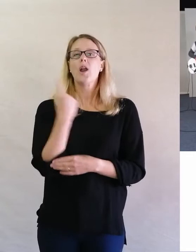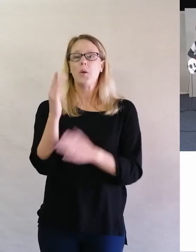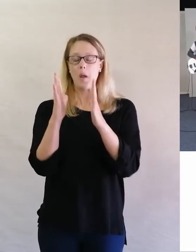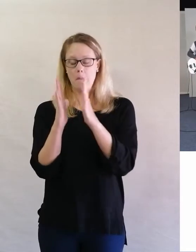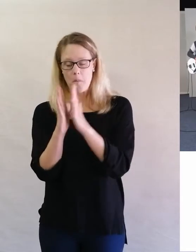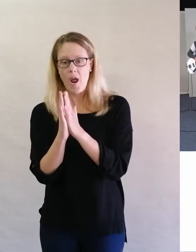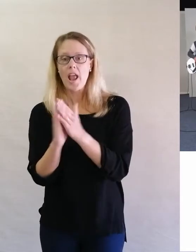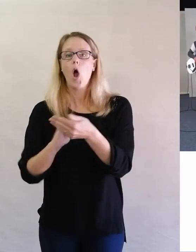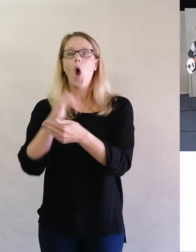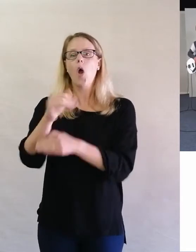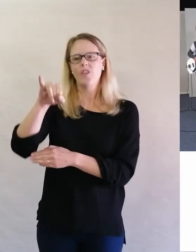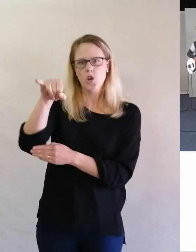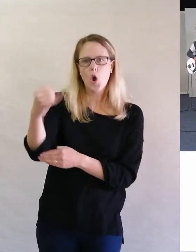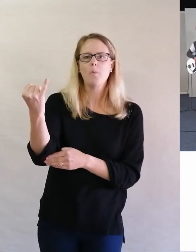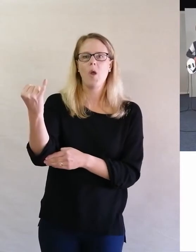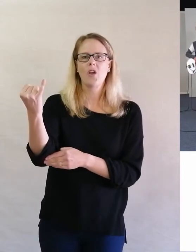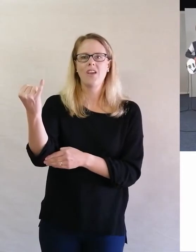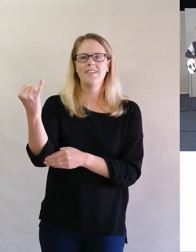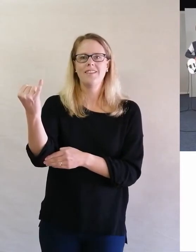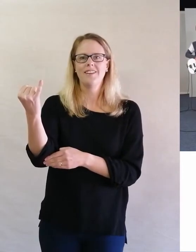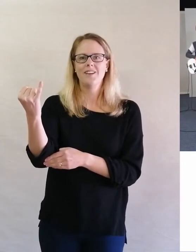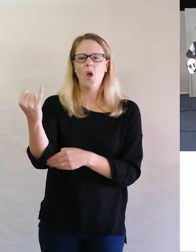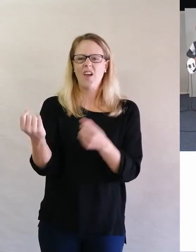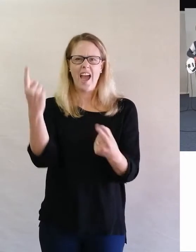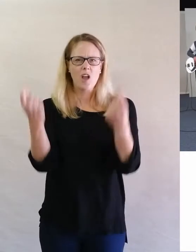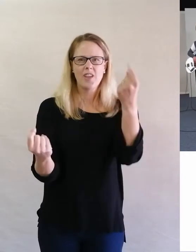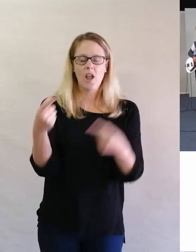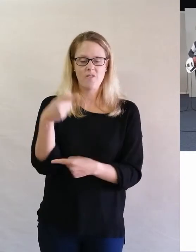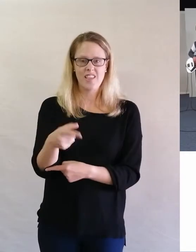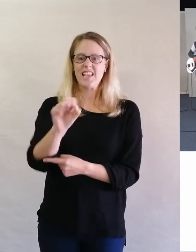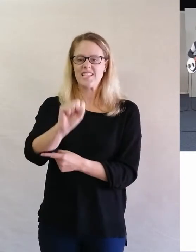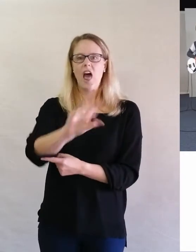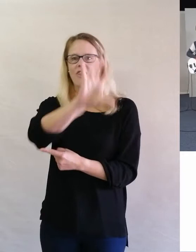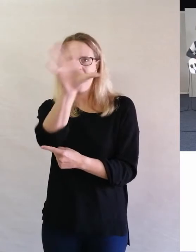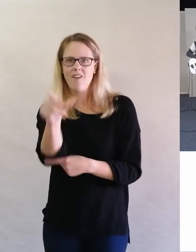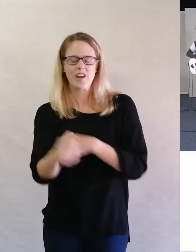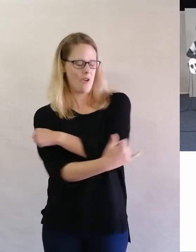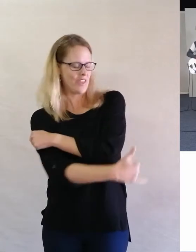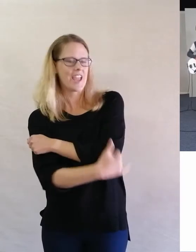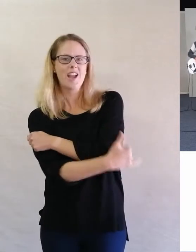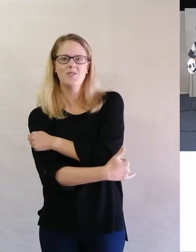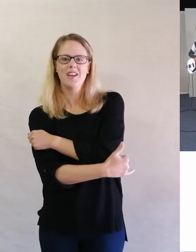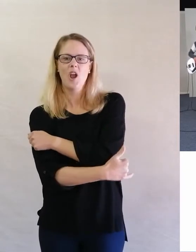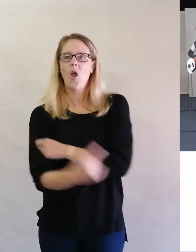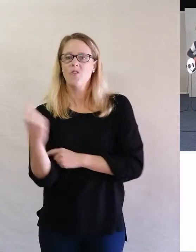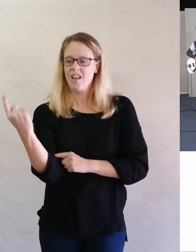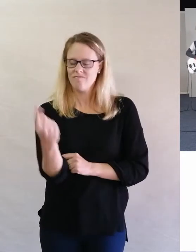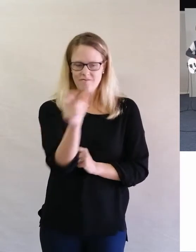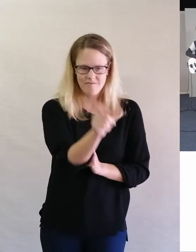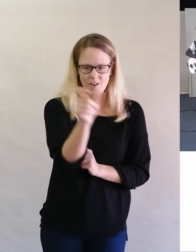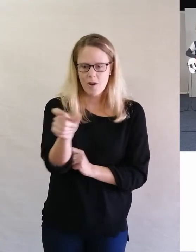over Johannesburg, we pray it over Gauteng, we pray it over South Africa, we pray it over every single person we